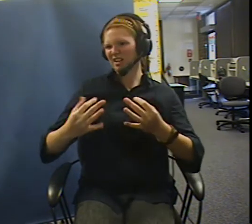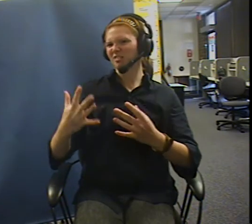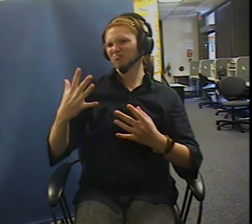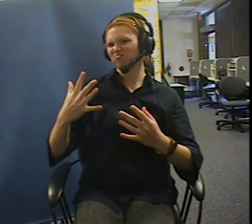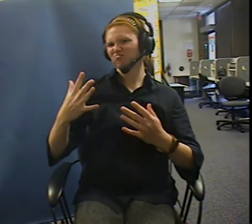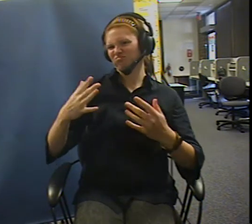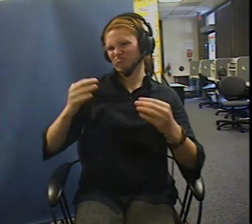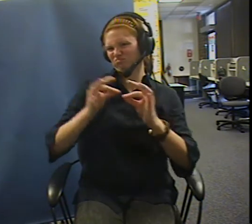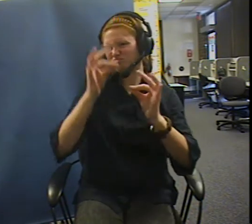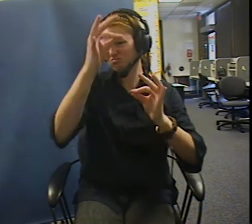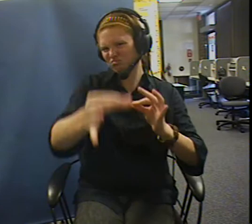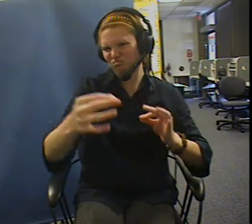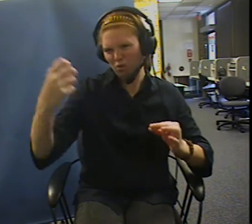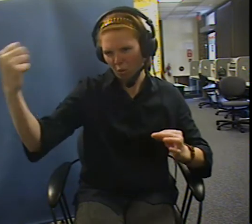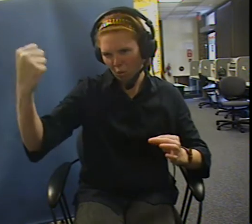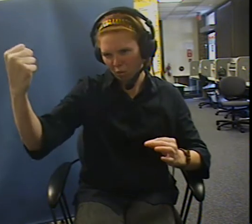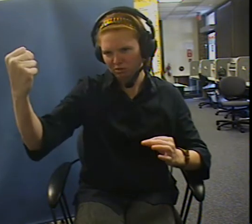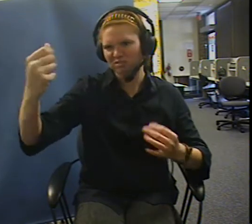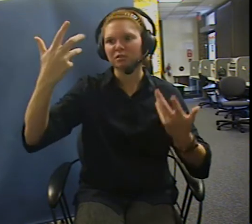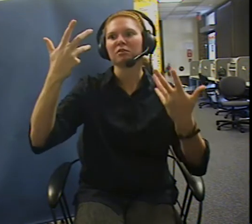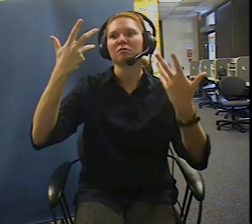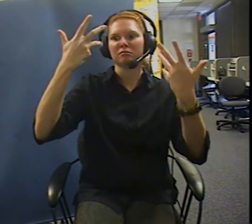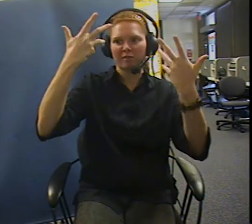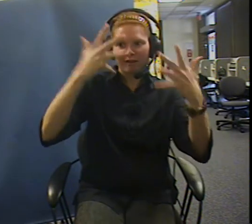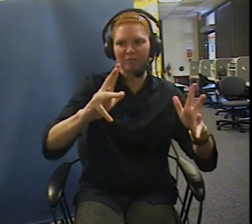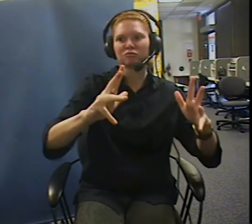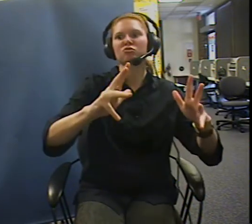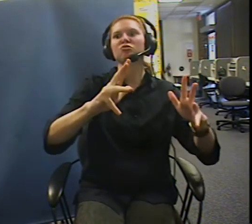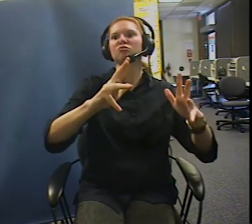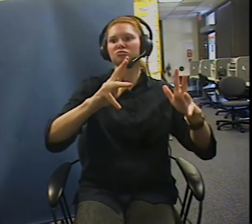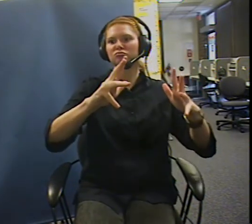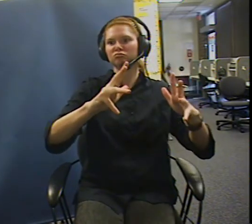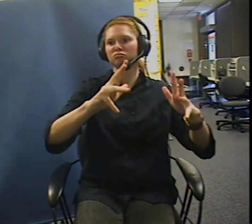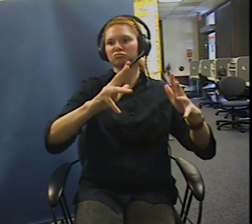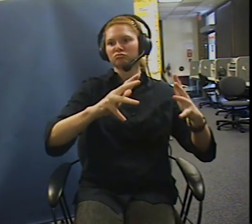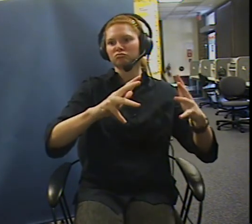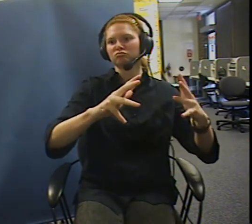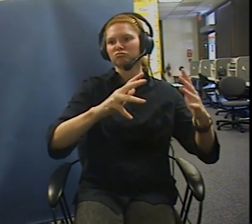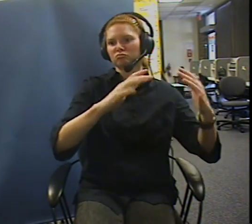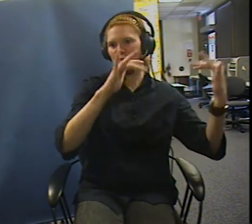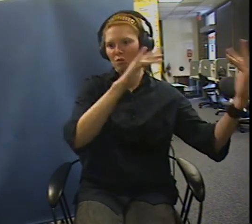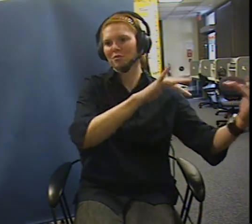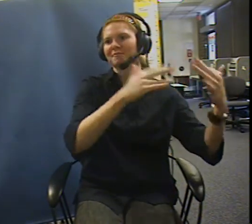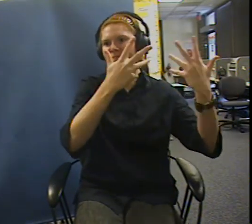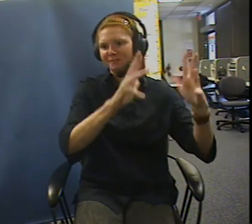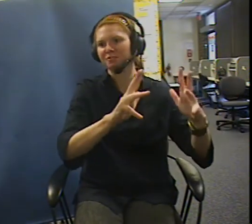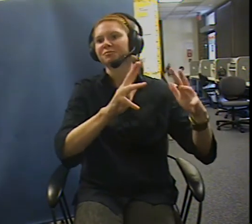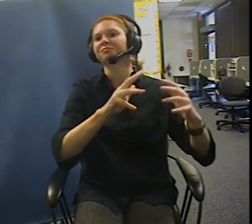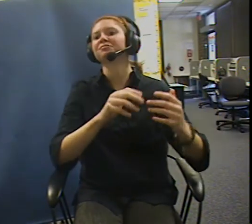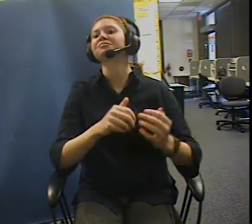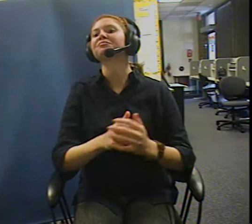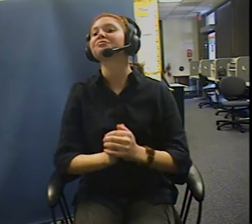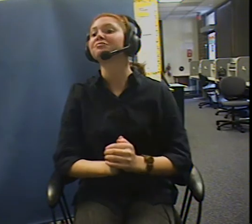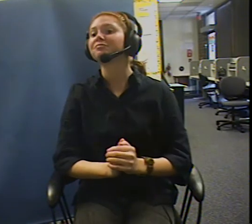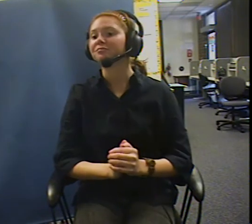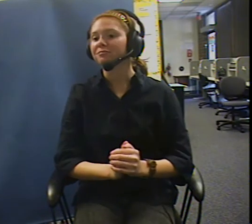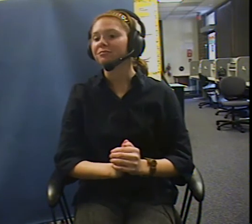increase in marriages and birth rates, there were also several federal initiatives that encouraged the middle class to leave the central